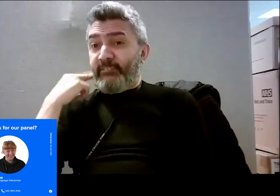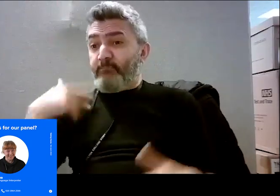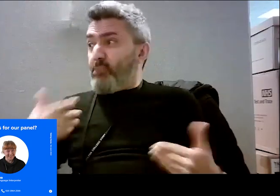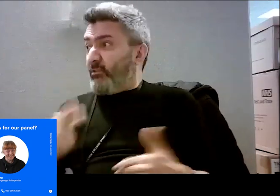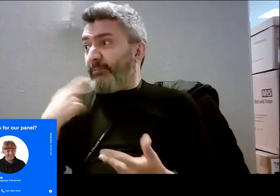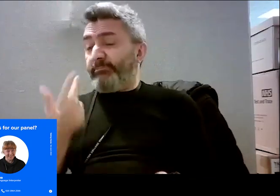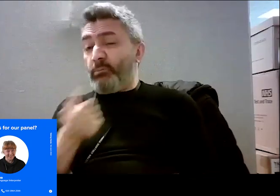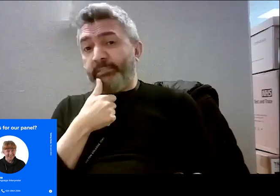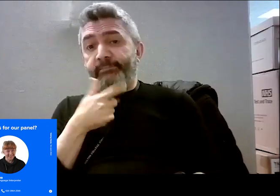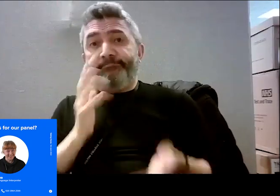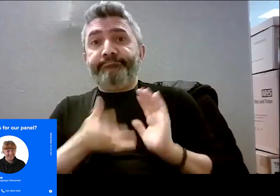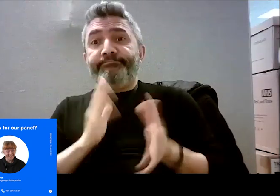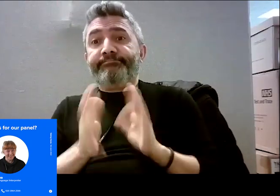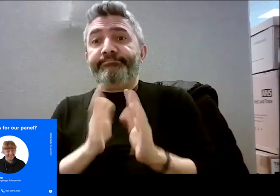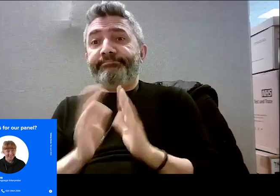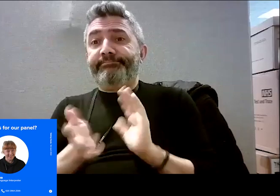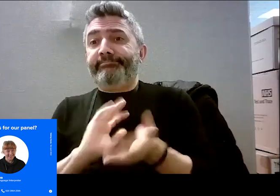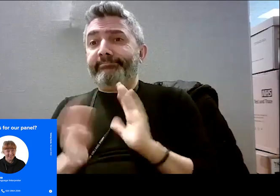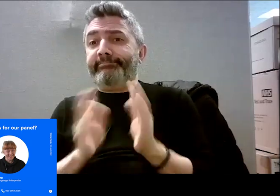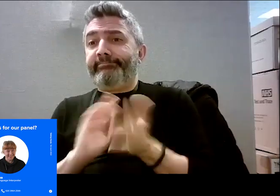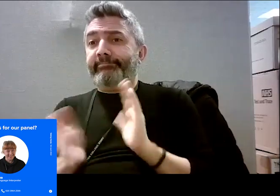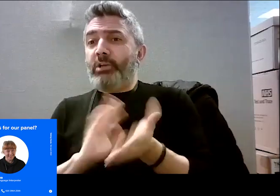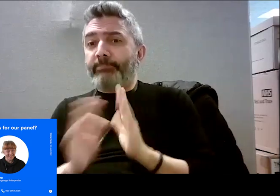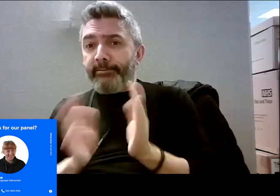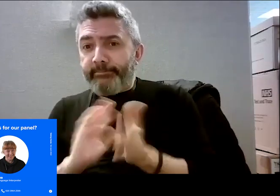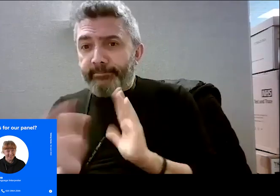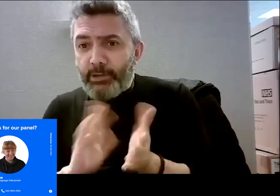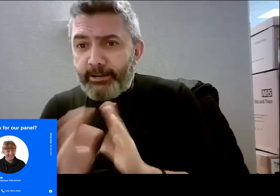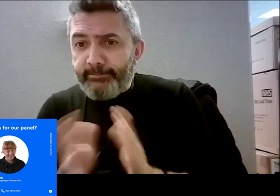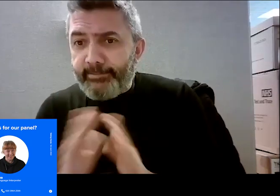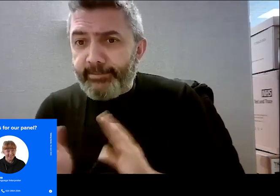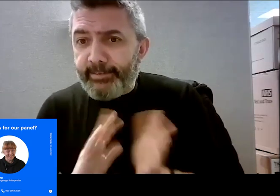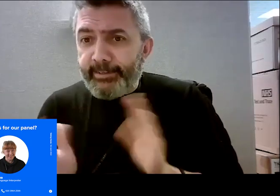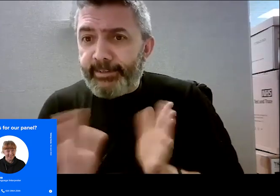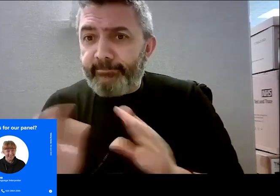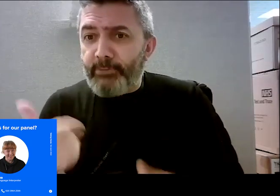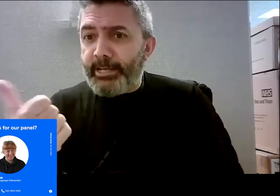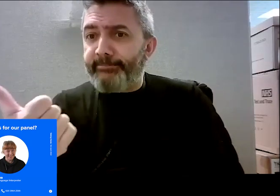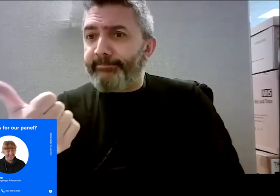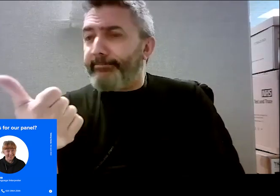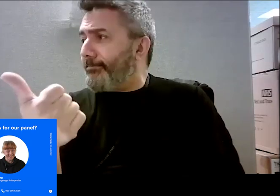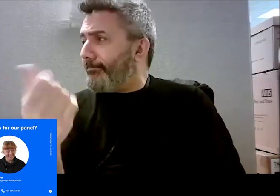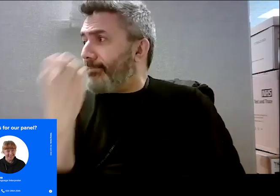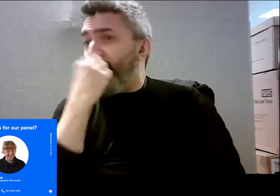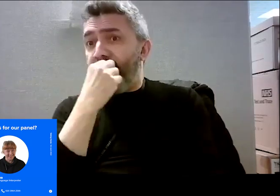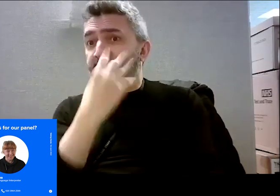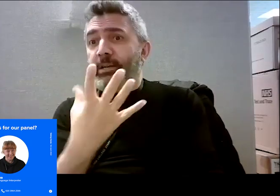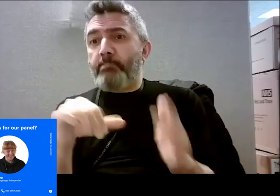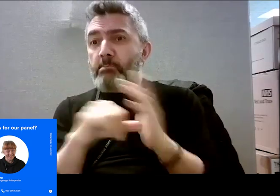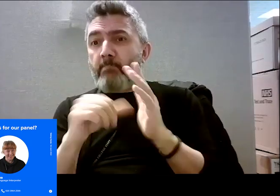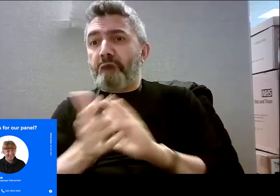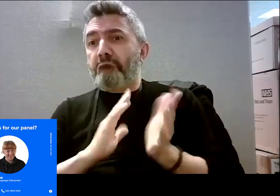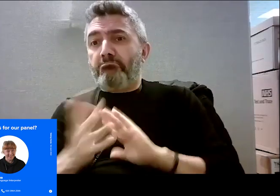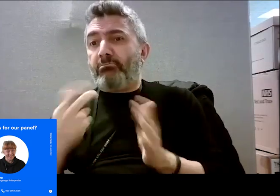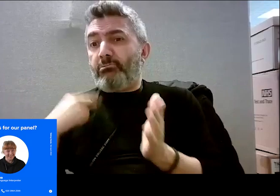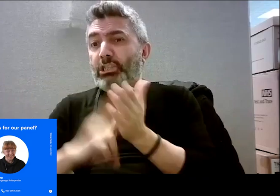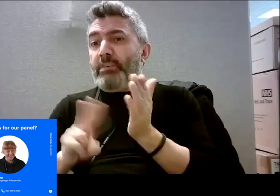Because I was born deaf, I've just got used to it. So it's just something that I'm used to. It's